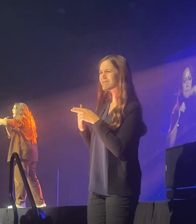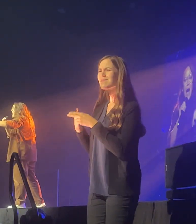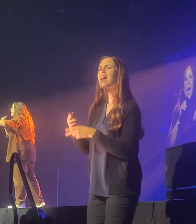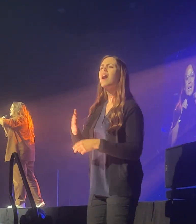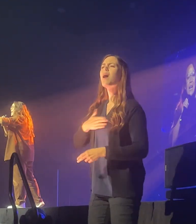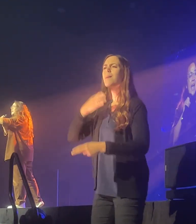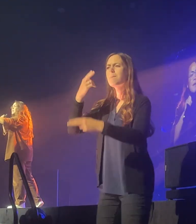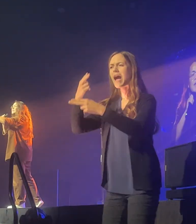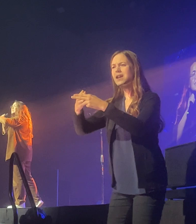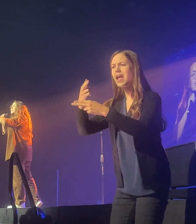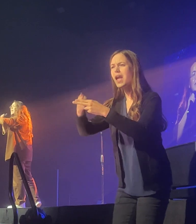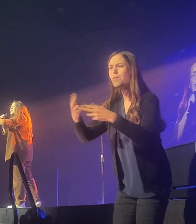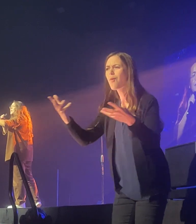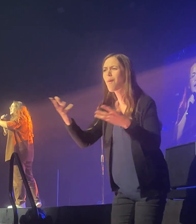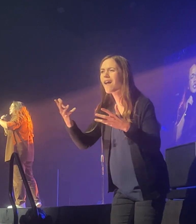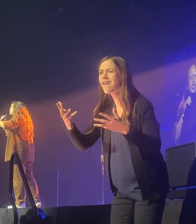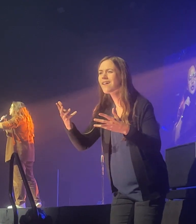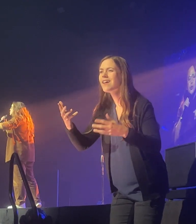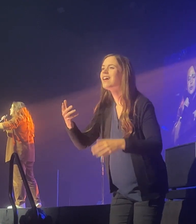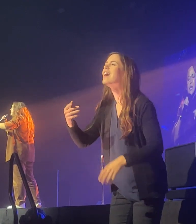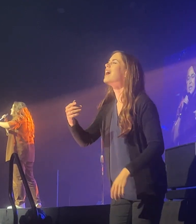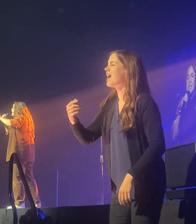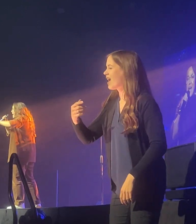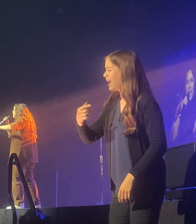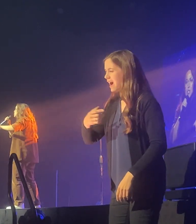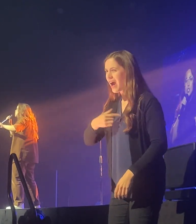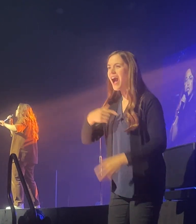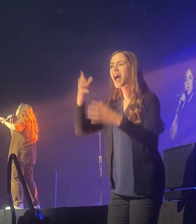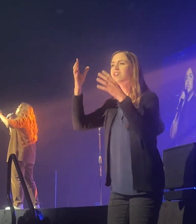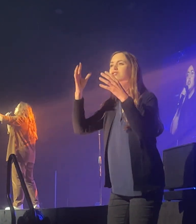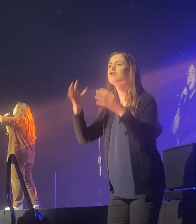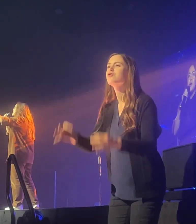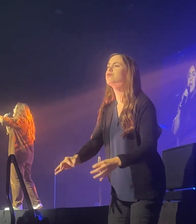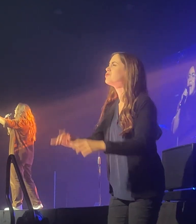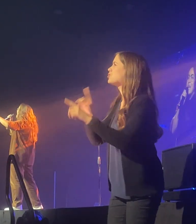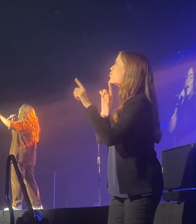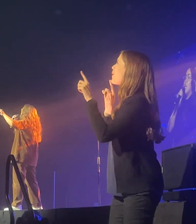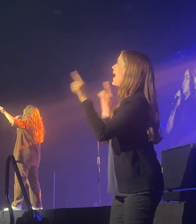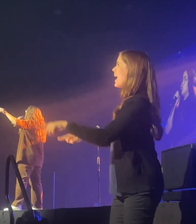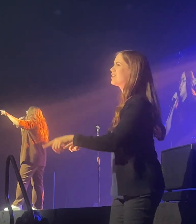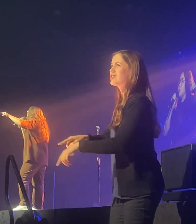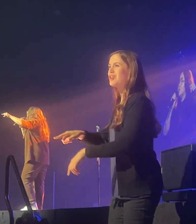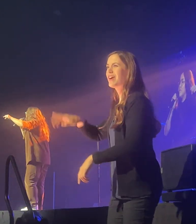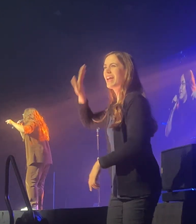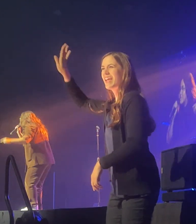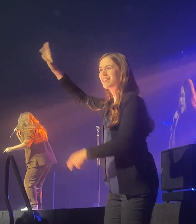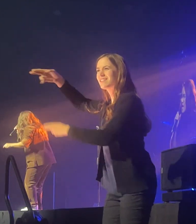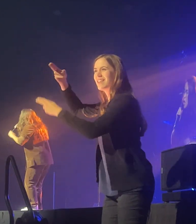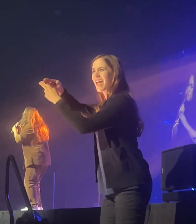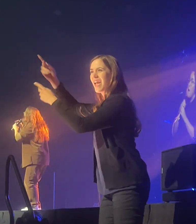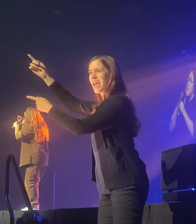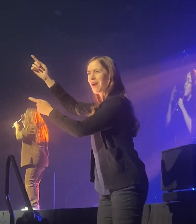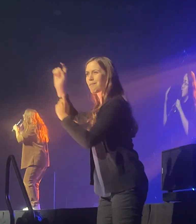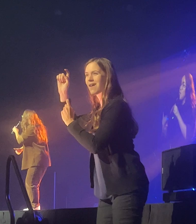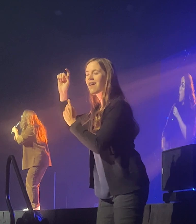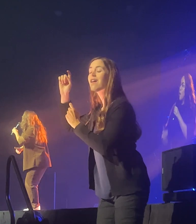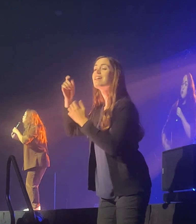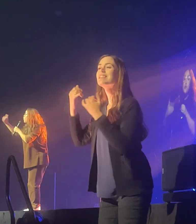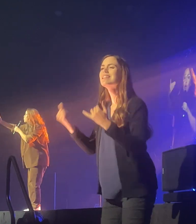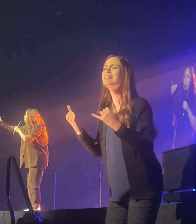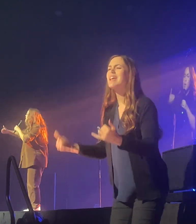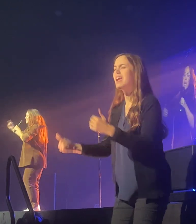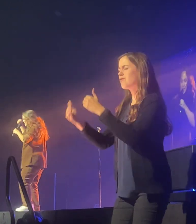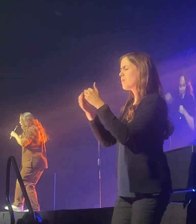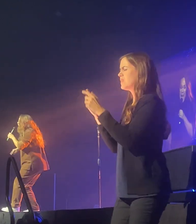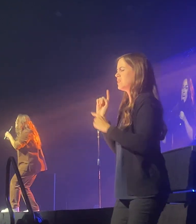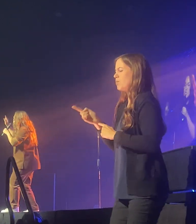my name is the name I choose to answer to. And I can choose today, from this moment